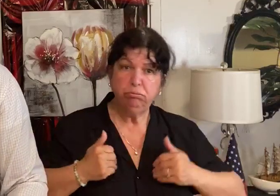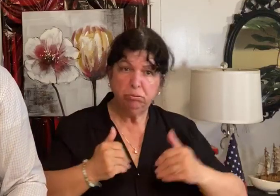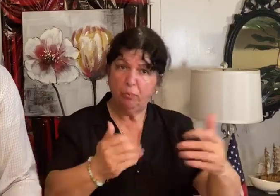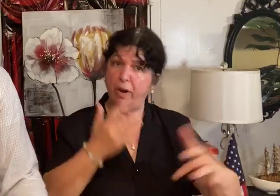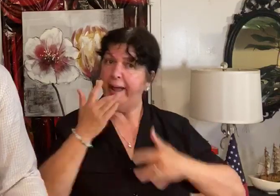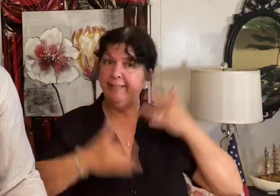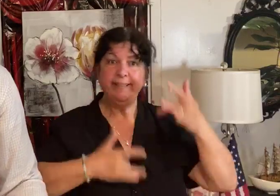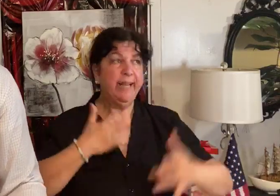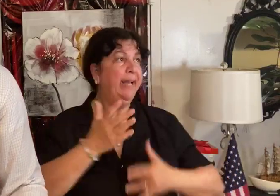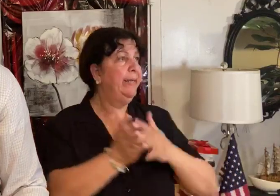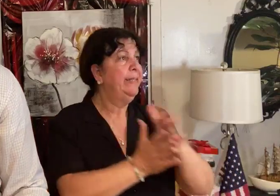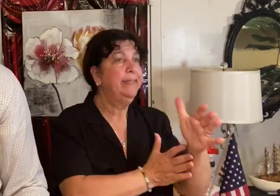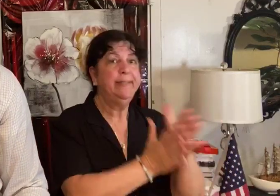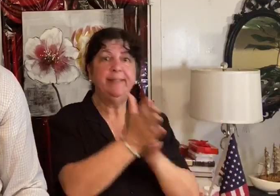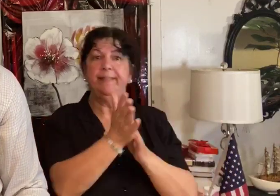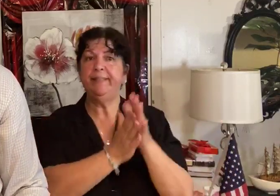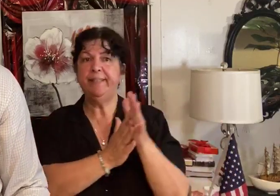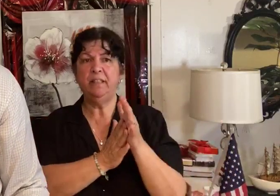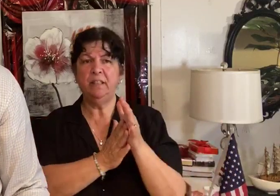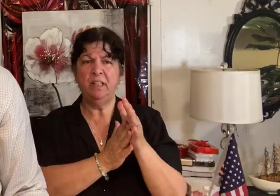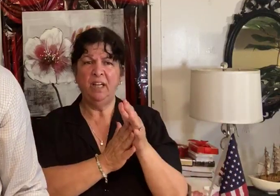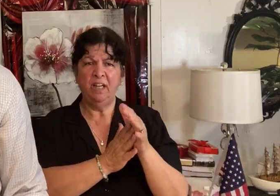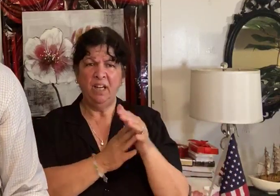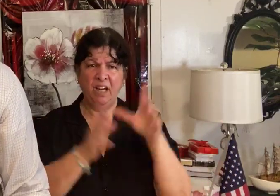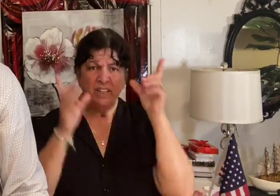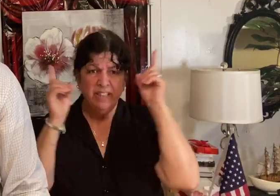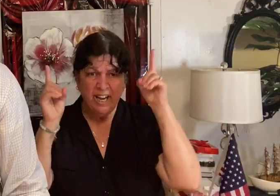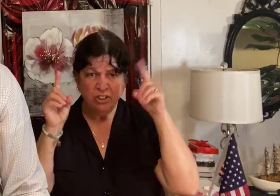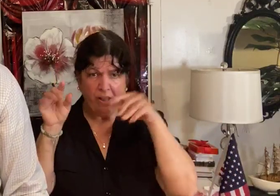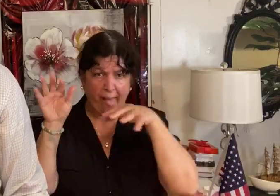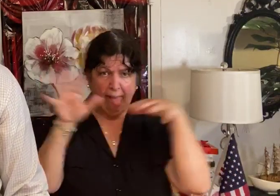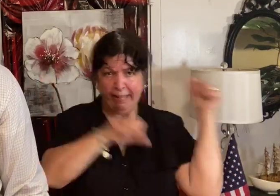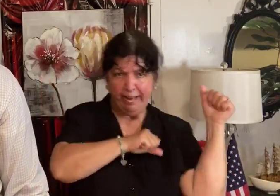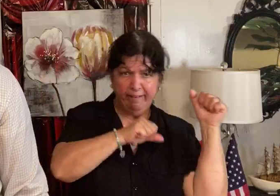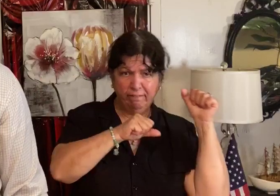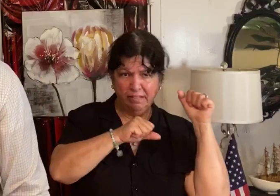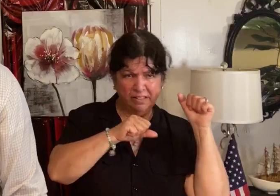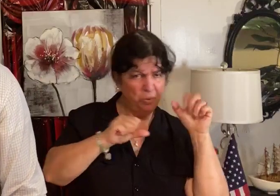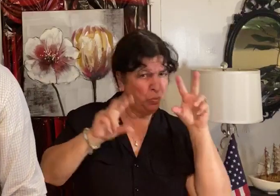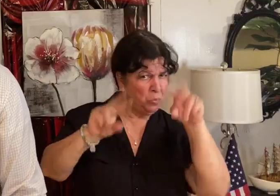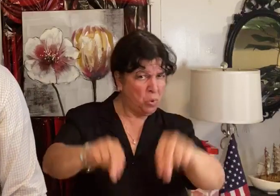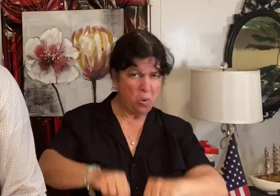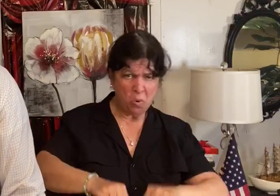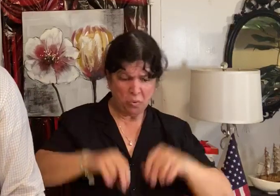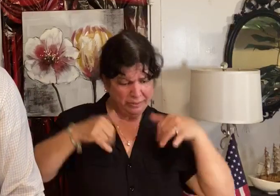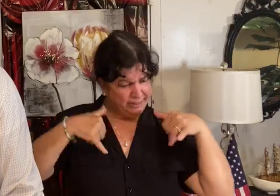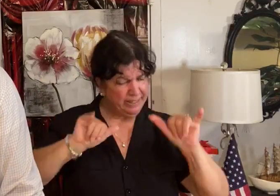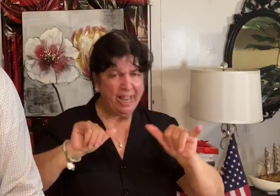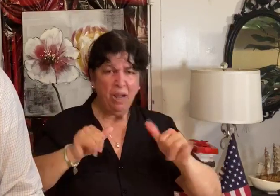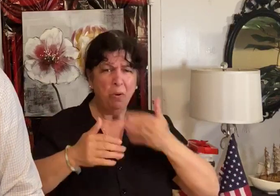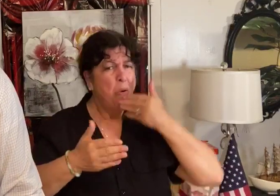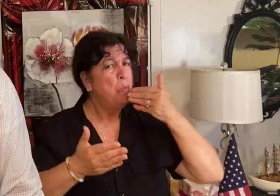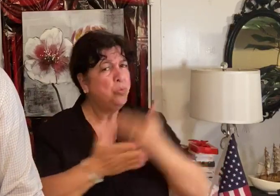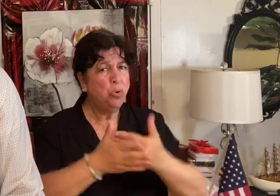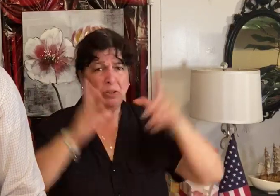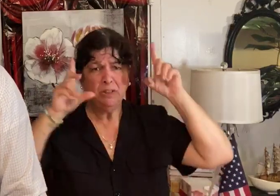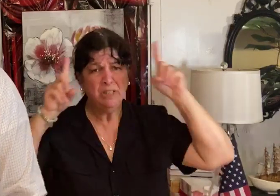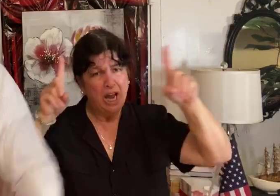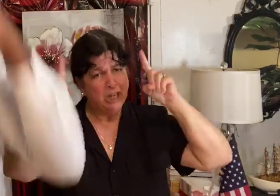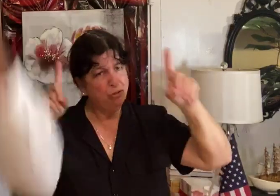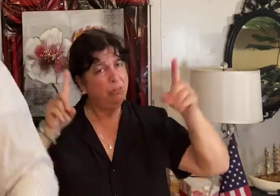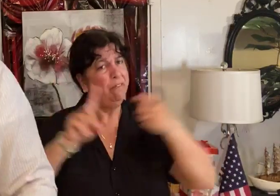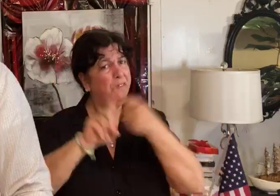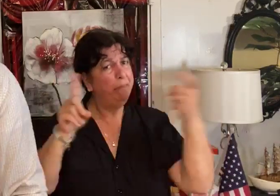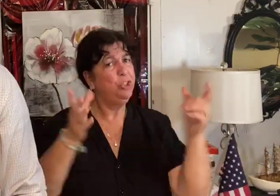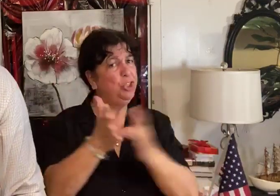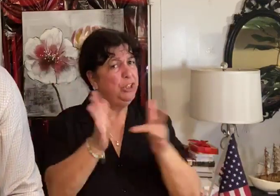to now walk away from the doctrine. Are you kidding me? This stuff is too good. Why am I going to walk away from Jesus now when